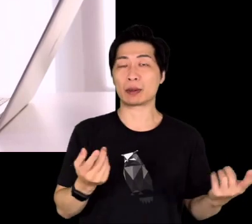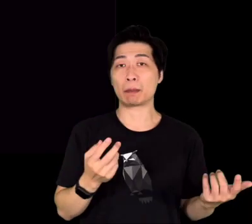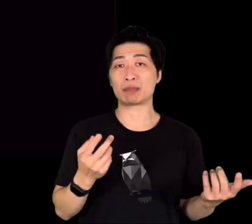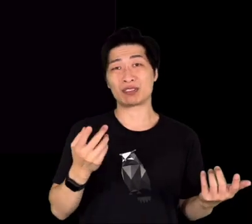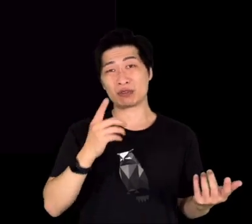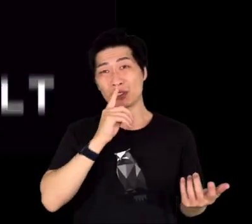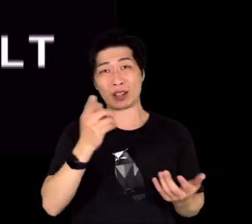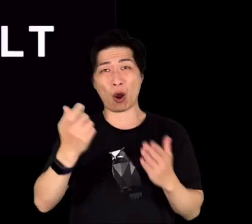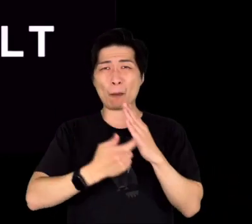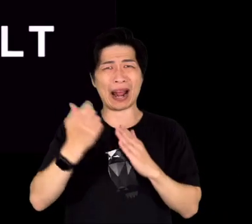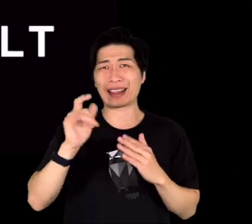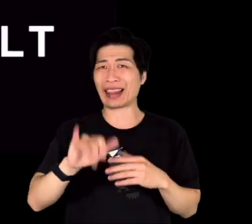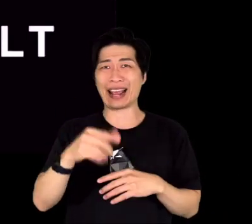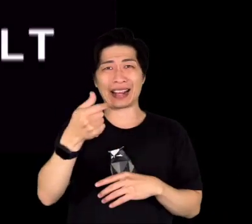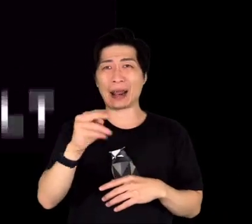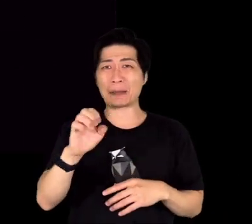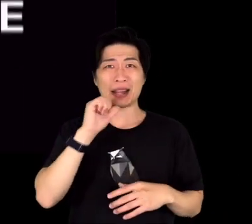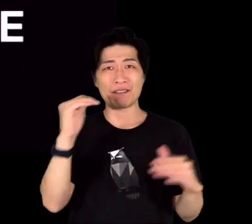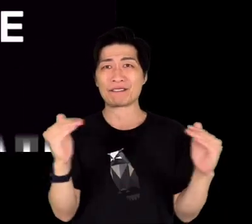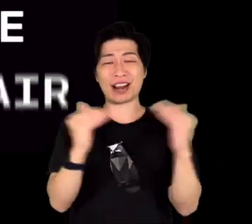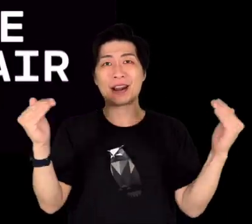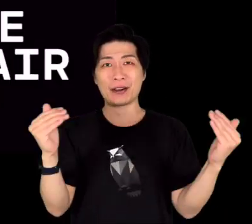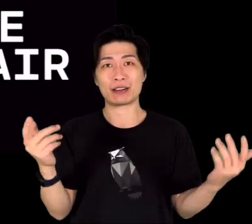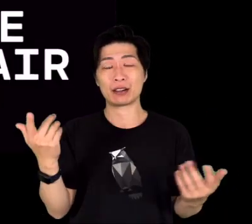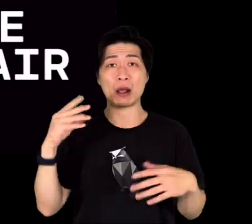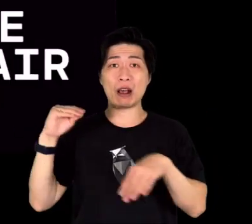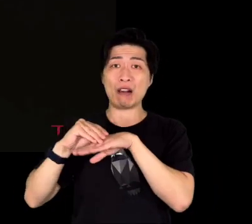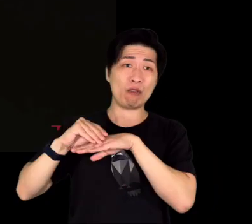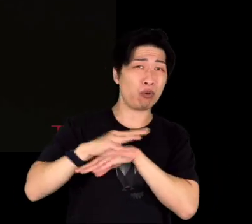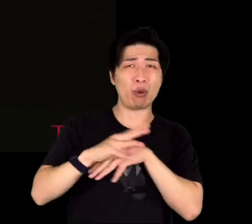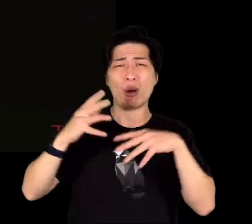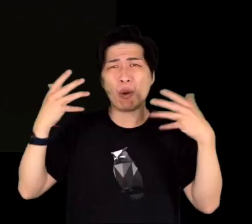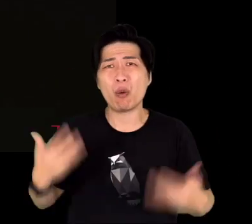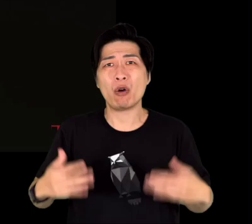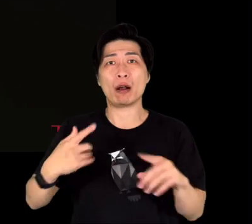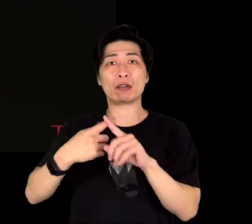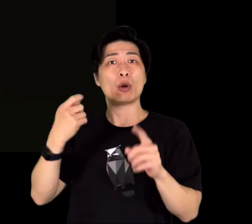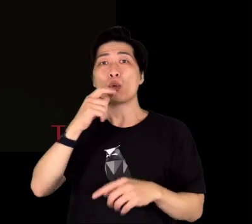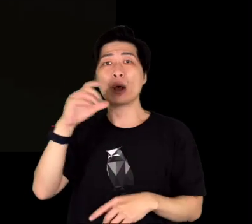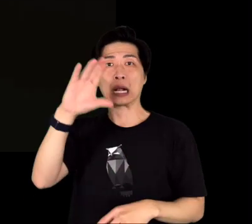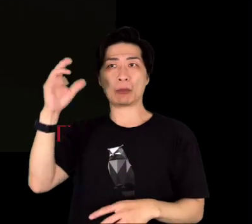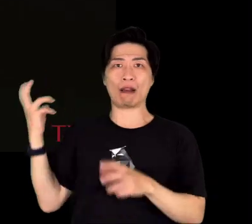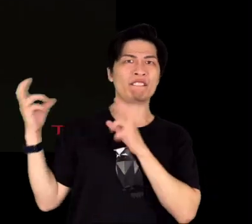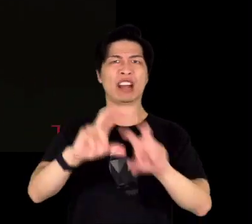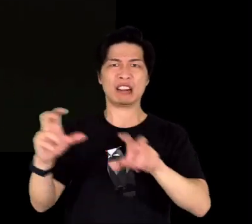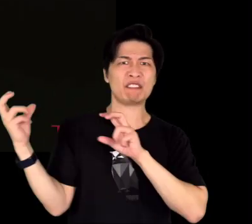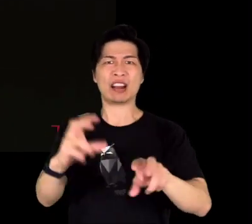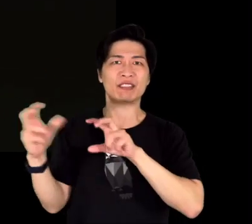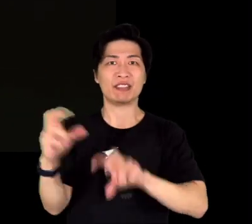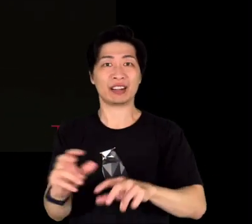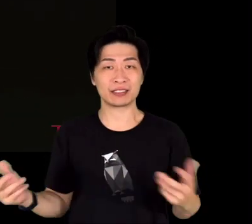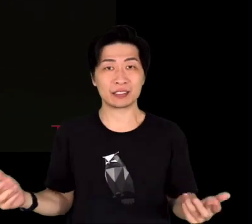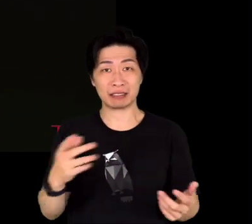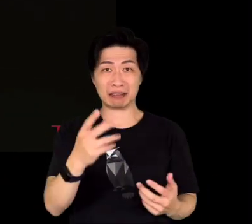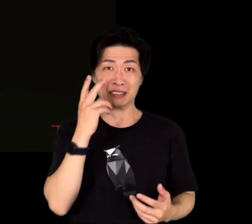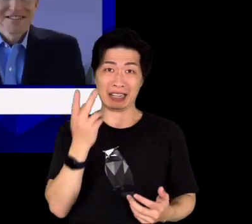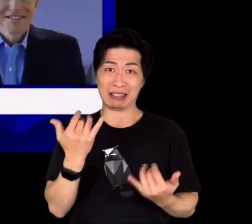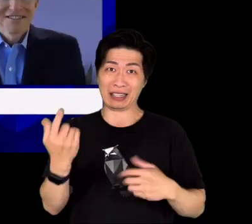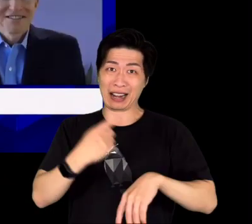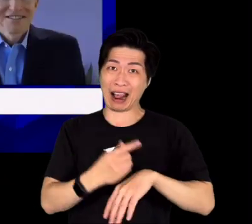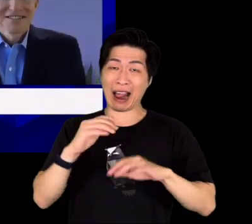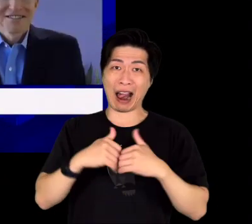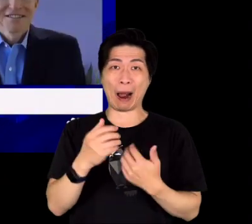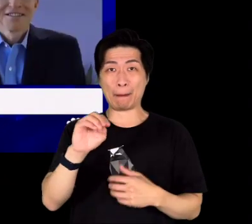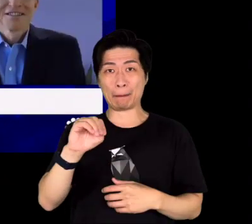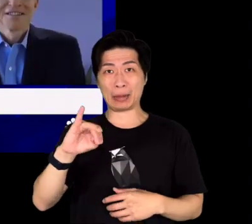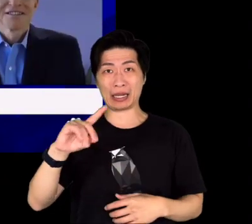pain. Therefore, by default, the game is not fair. It is heavily influenced by companies that have invested in public relations, and